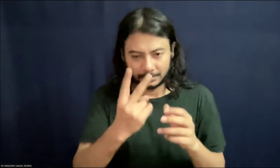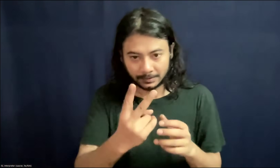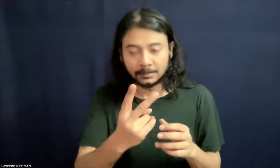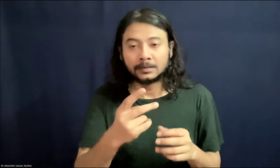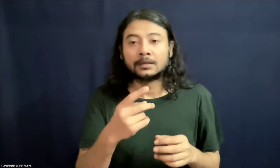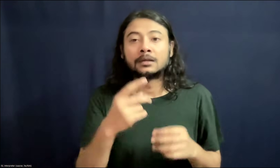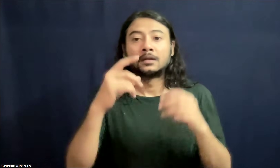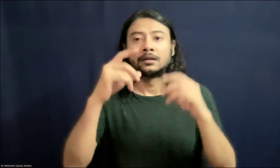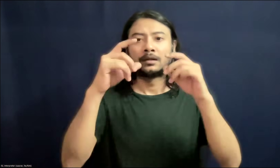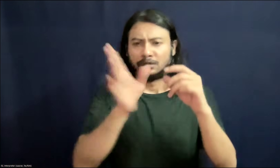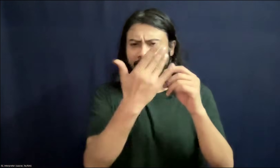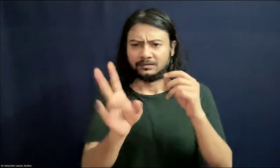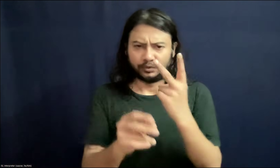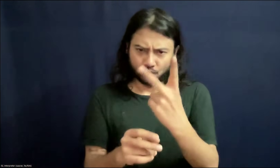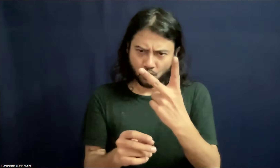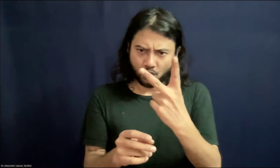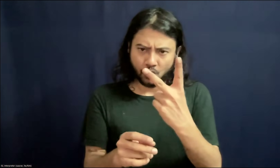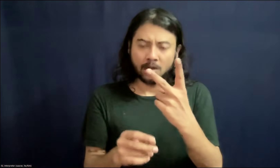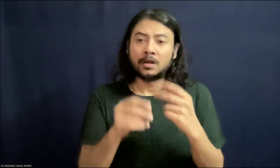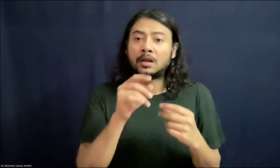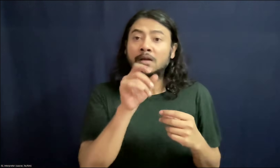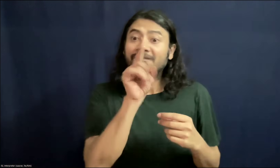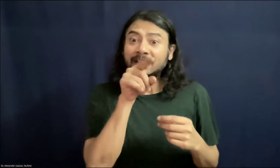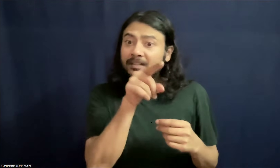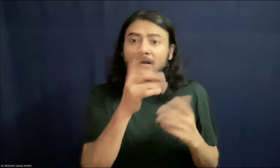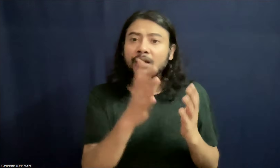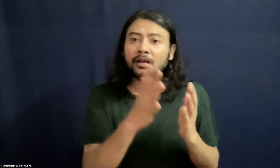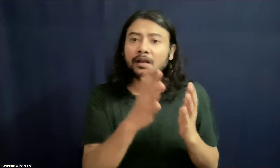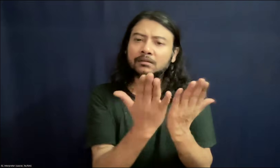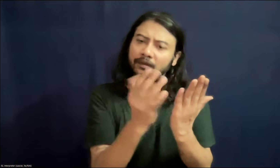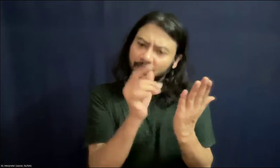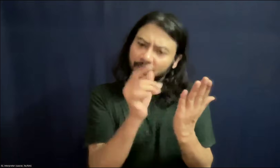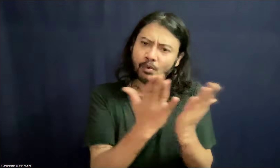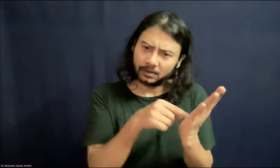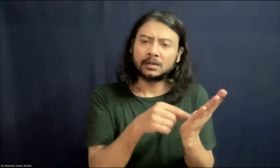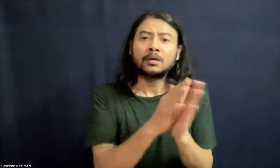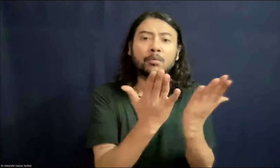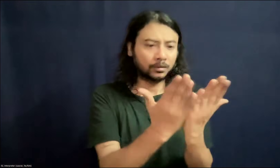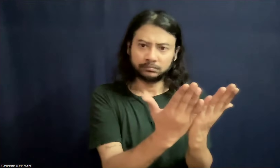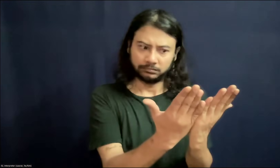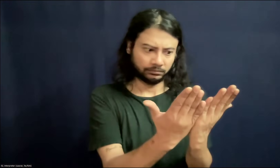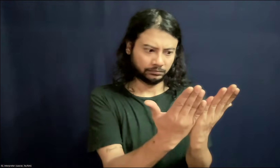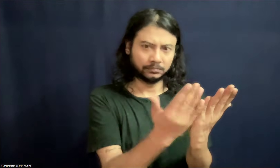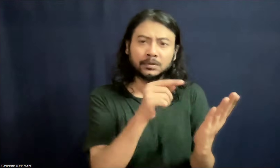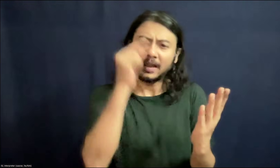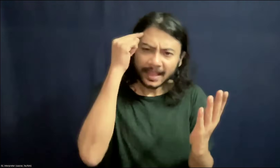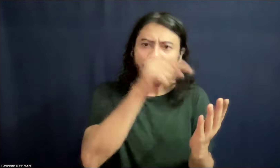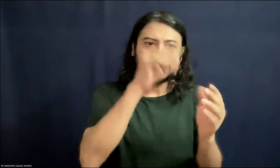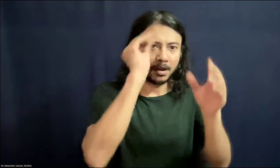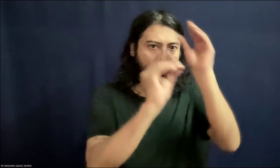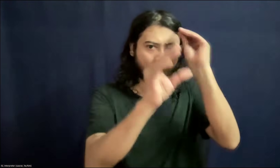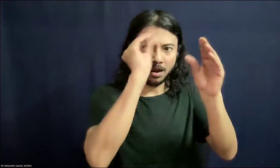just reading for the sake of reading. And here, another person who's learned everything and he's totally devoted